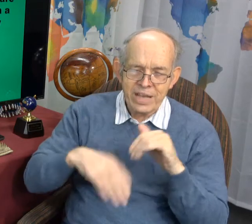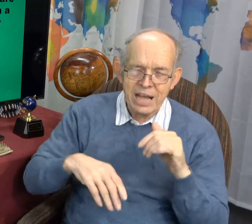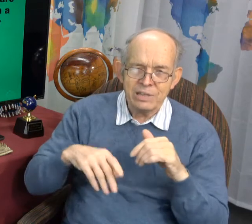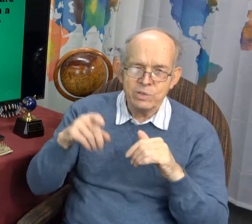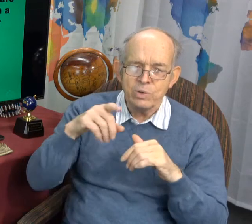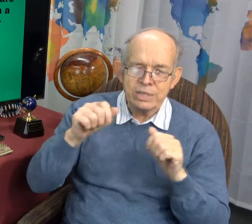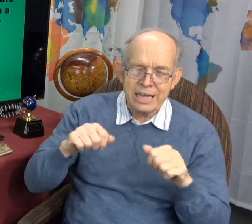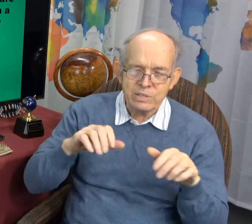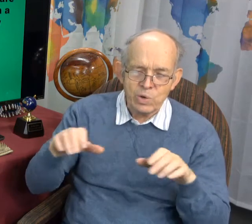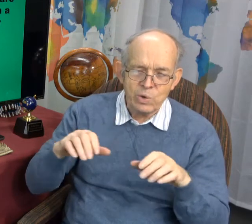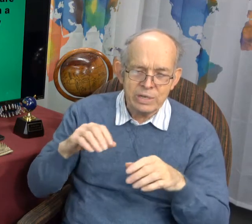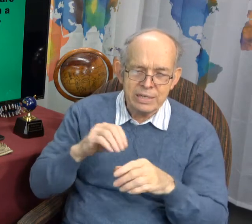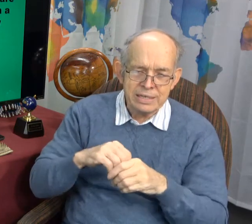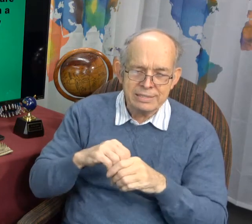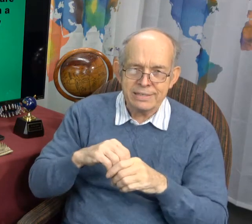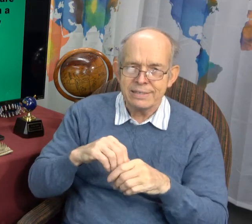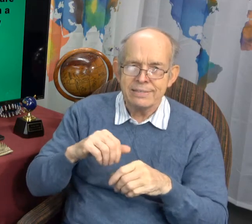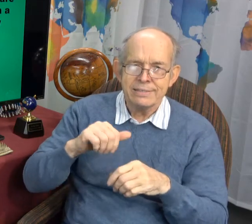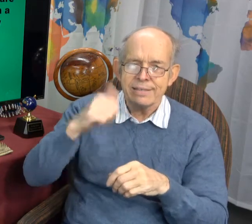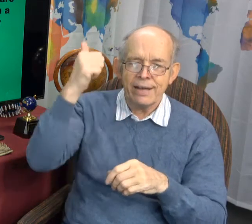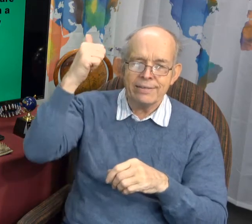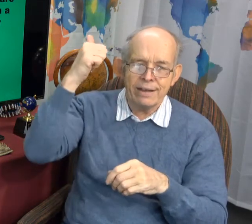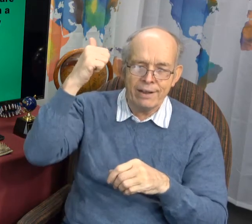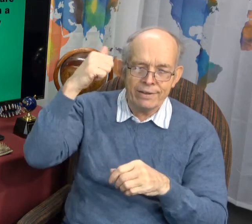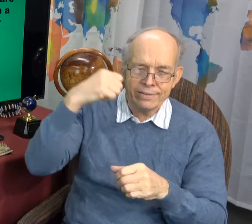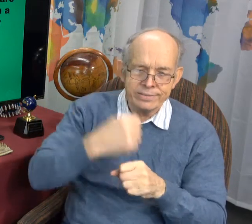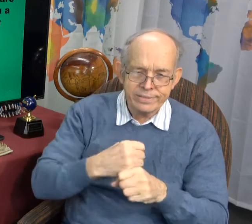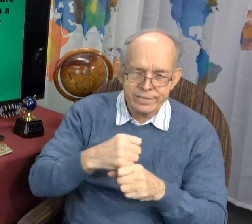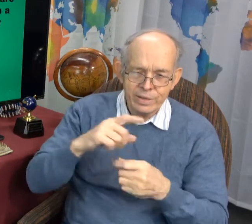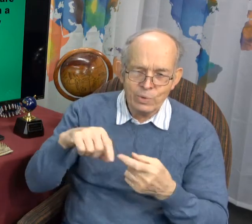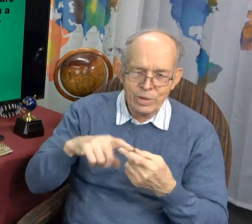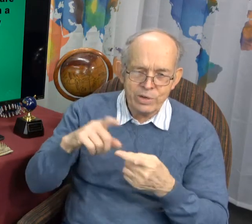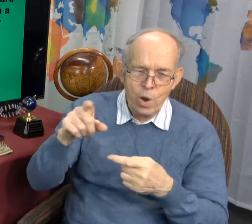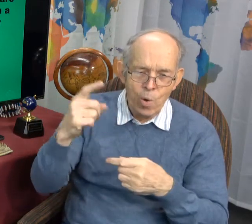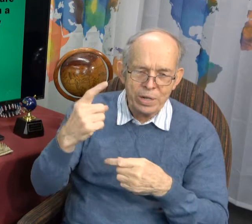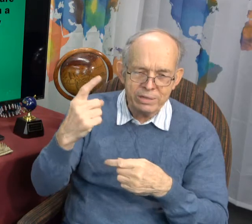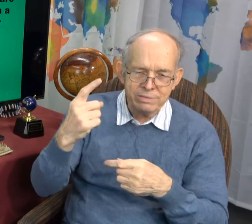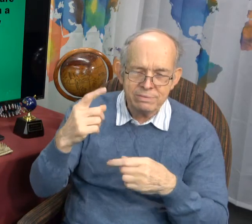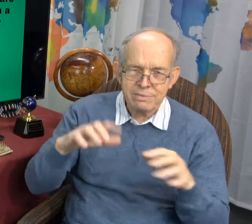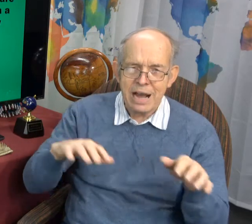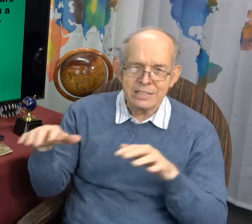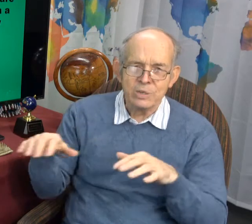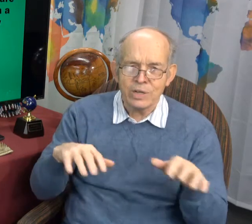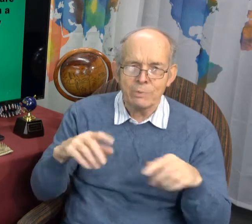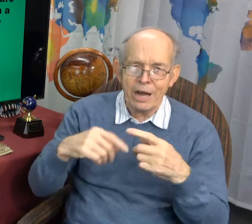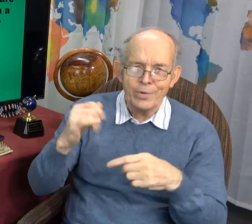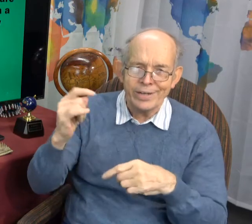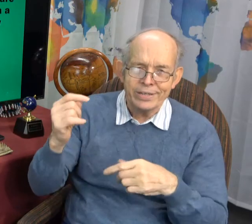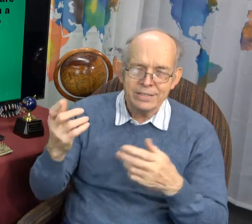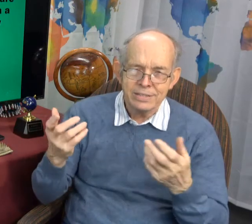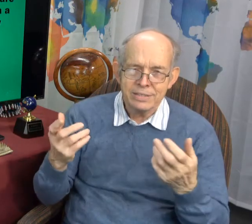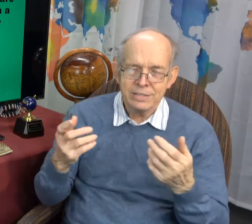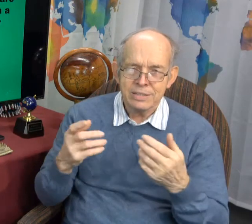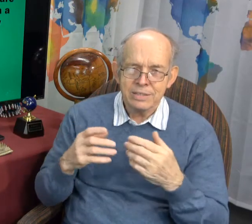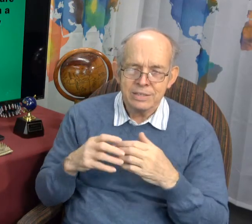that you can do in the 10 years when you only got to worry about it.